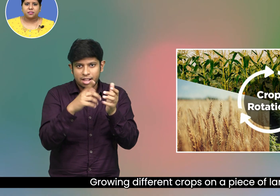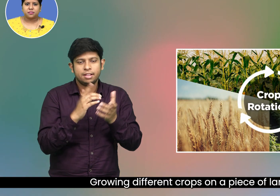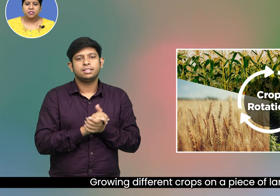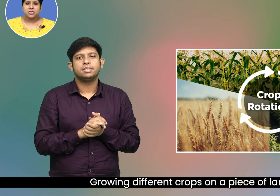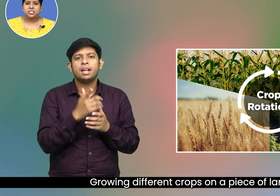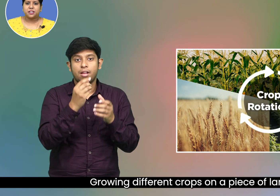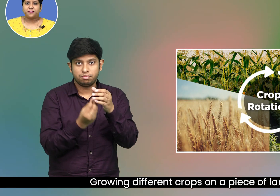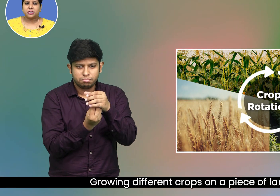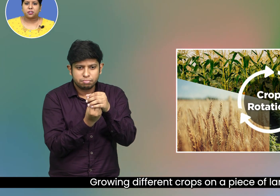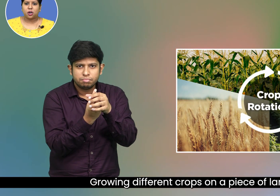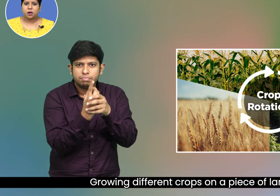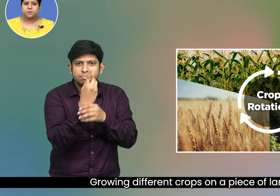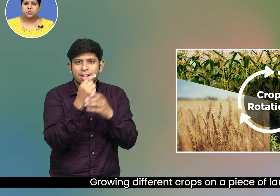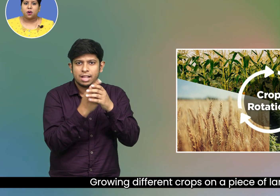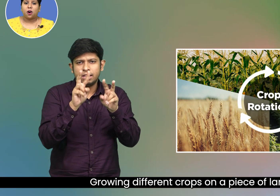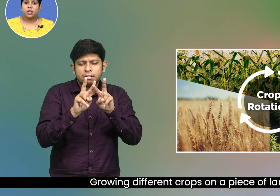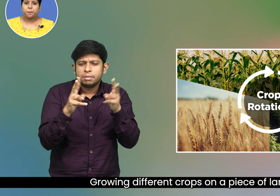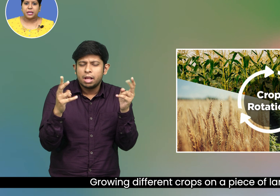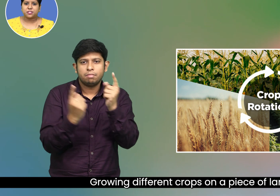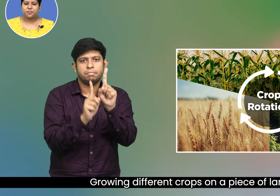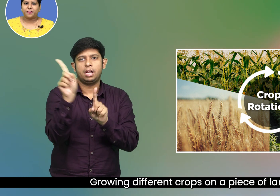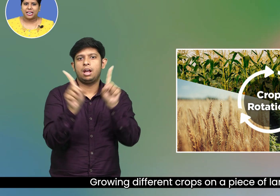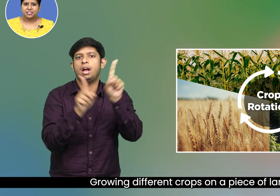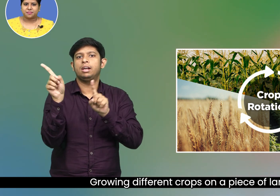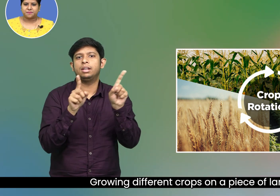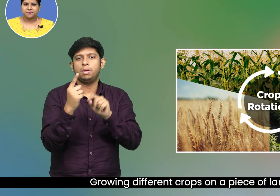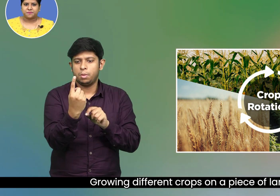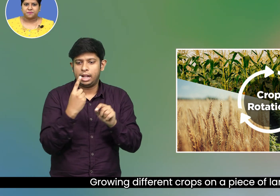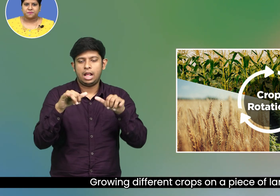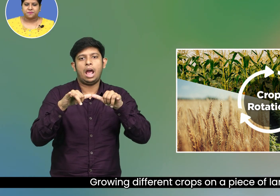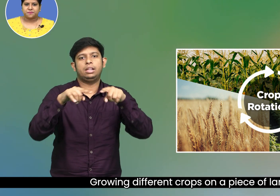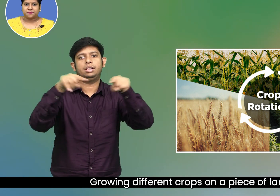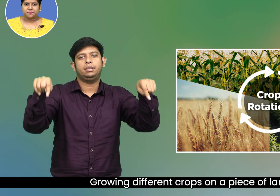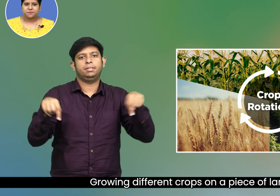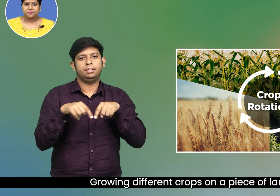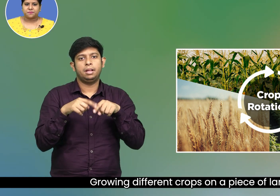Growing different crops on a piece of land.